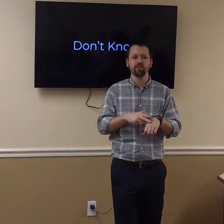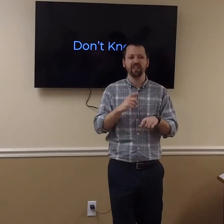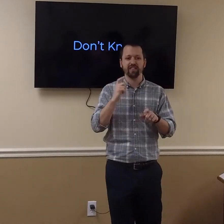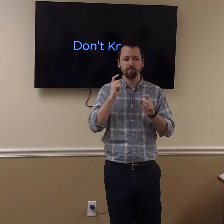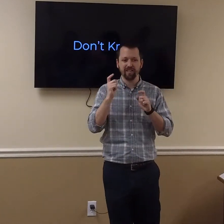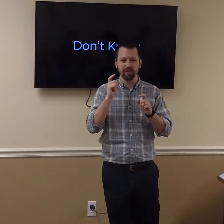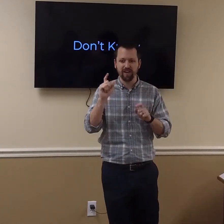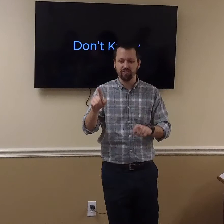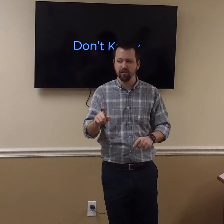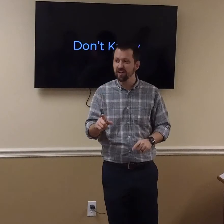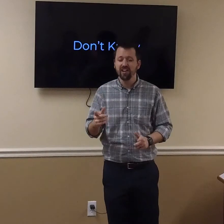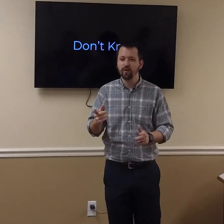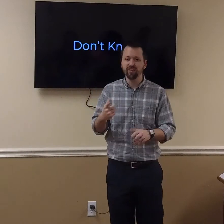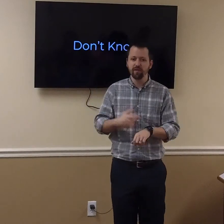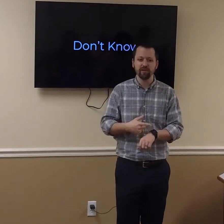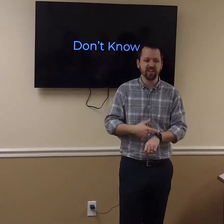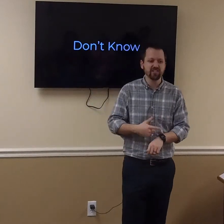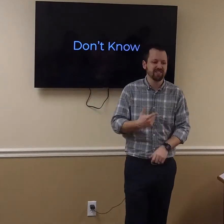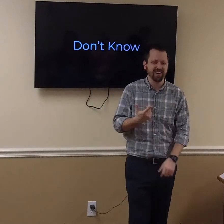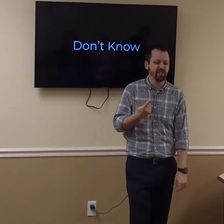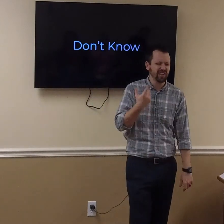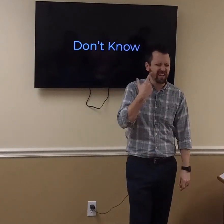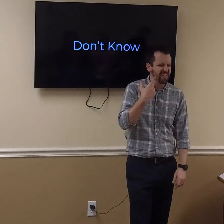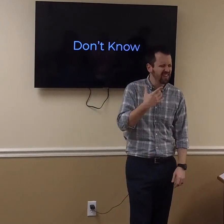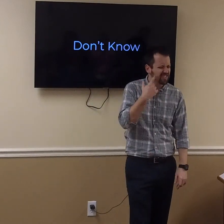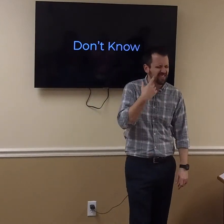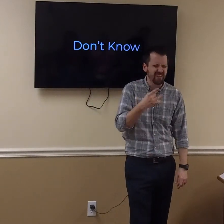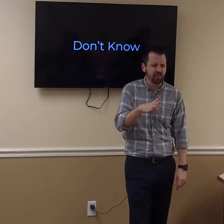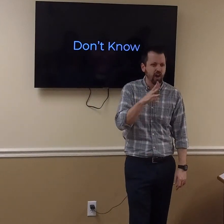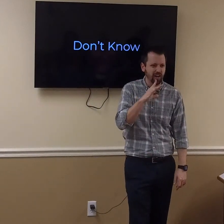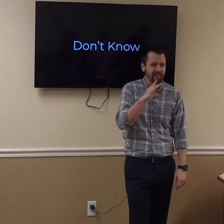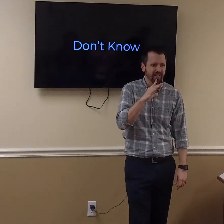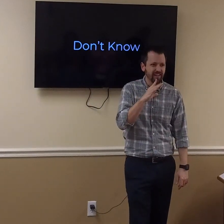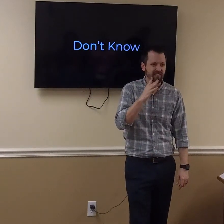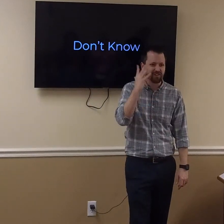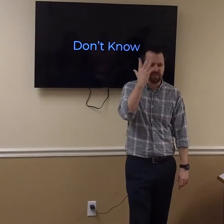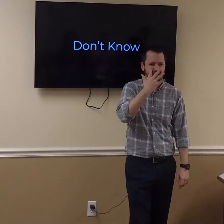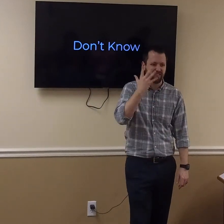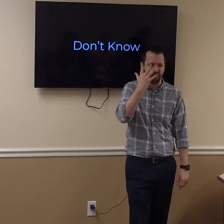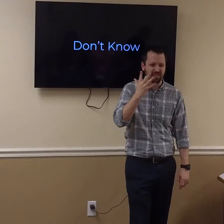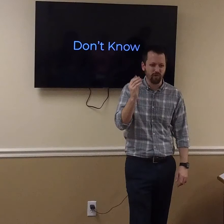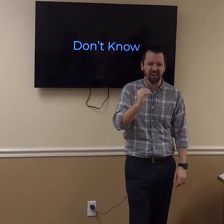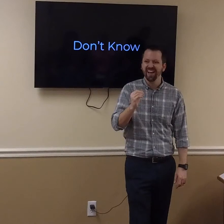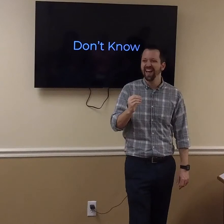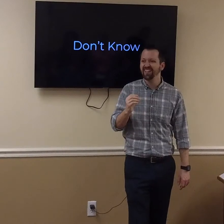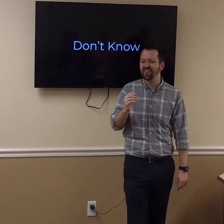naturally expressive face. You could, like one time I think he just doesn't like to talk. And so he just uses his face more. And so